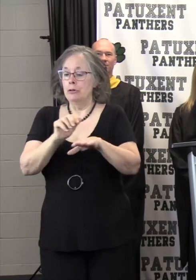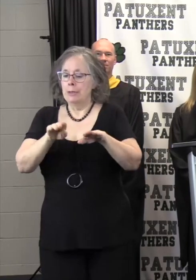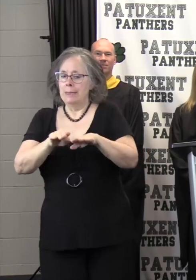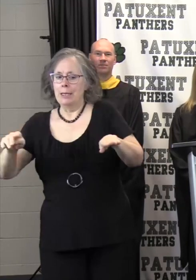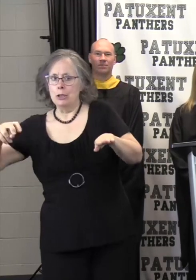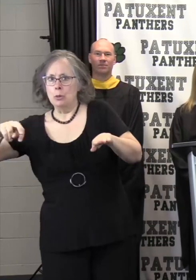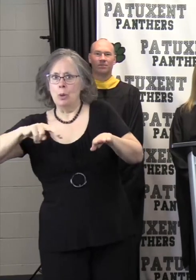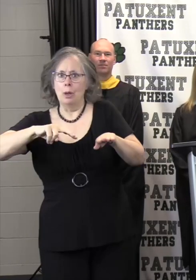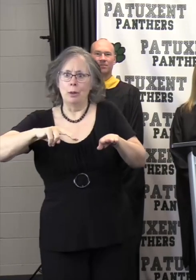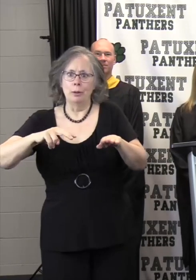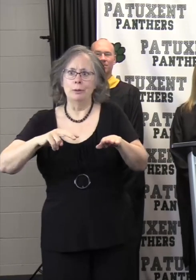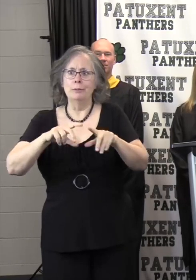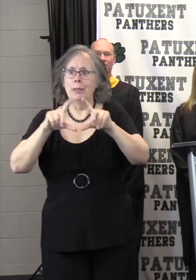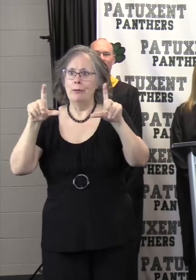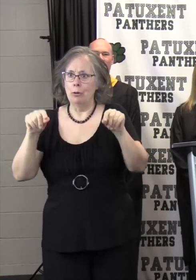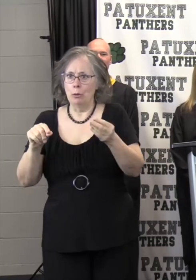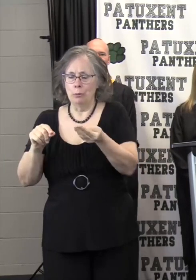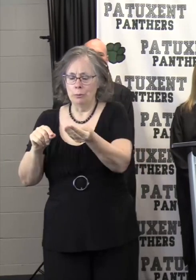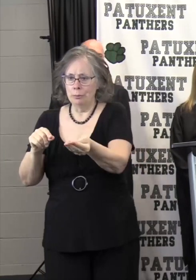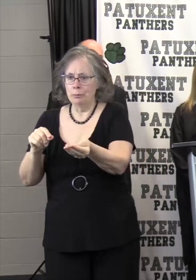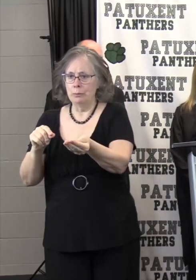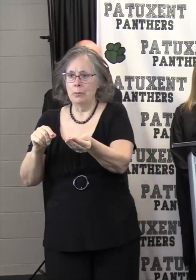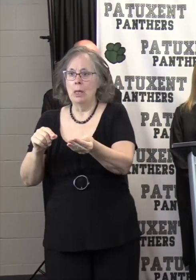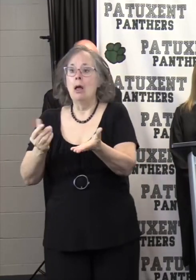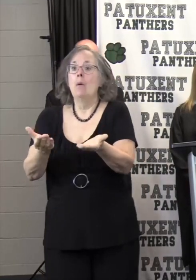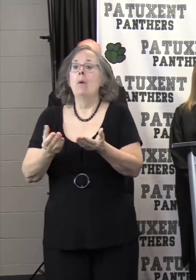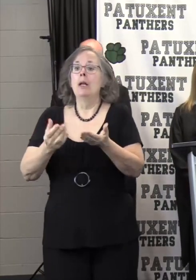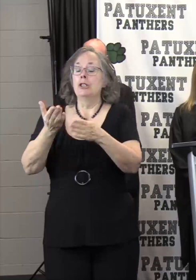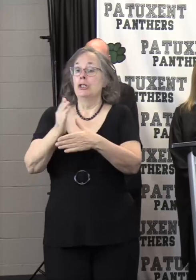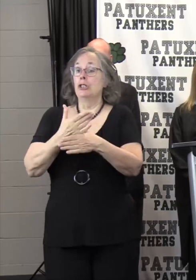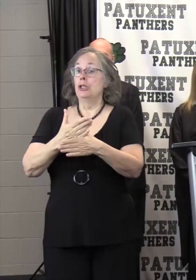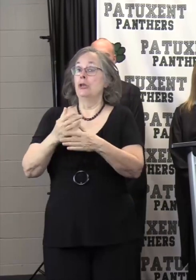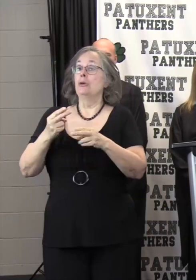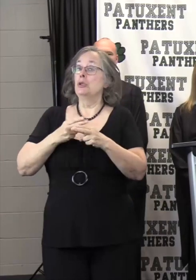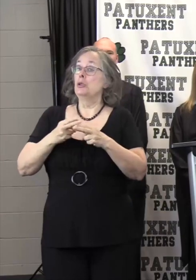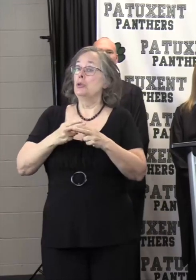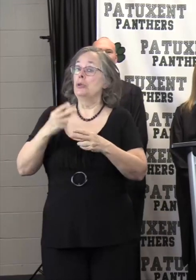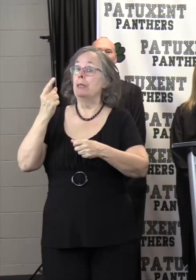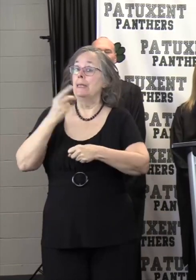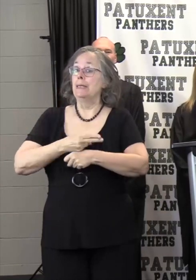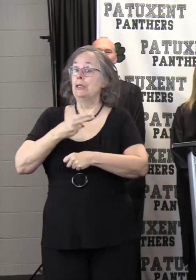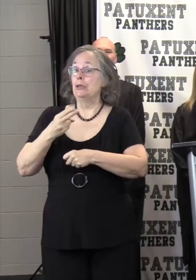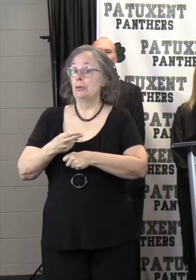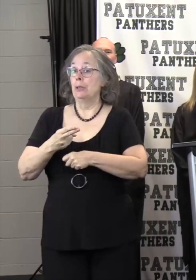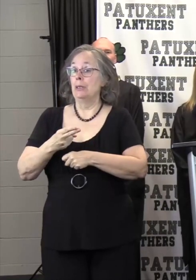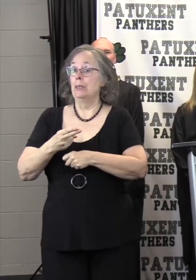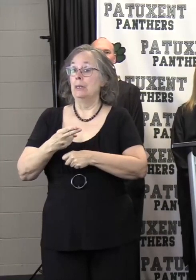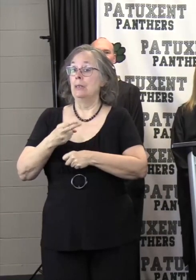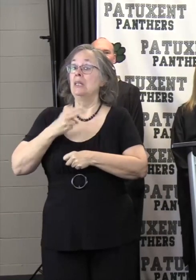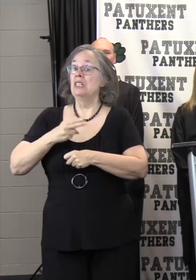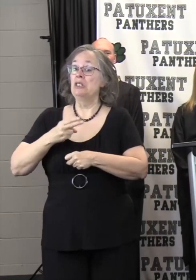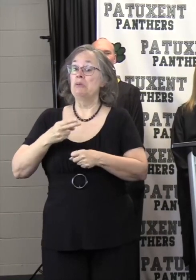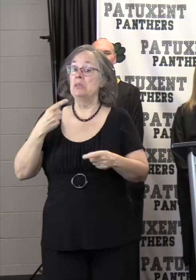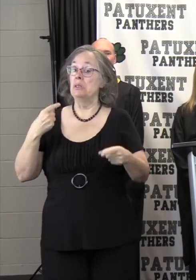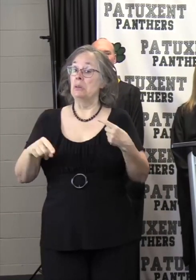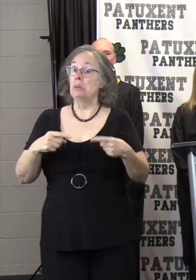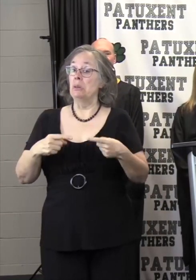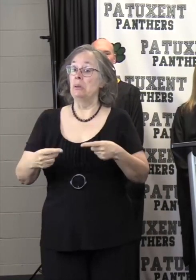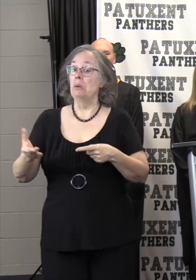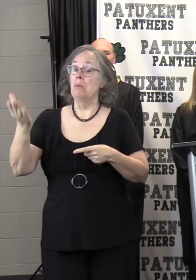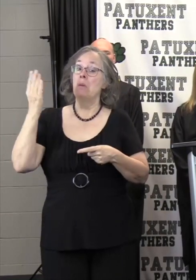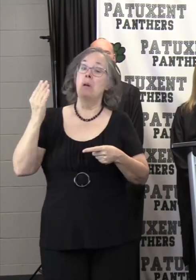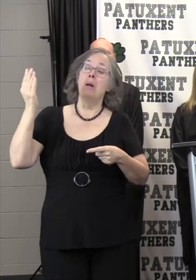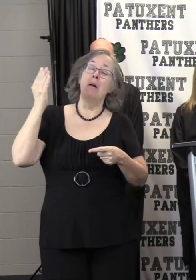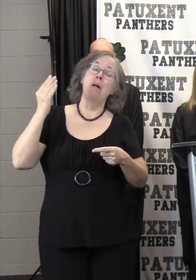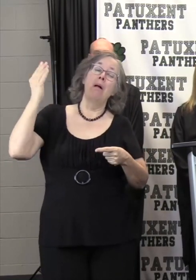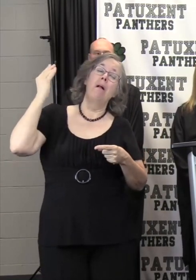history lesson about challenge coins. The history of the challenge coin has been debated. During ancient times,